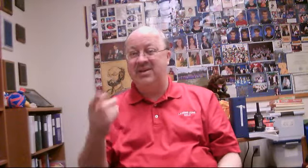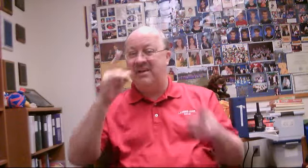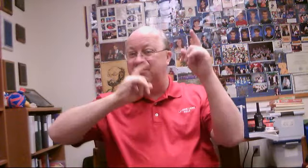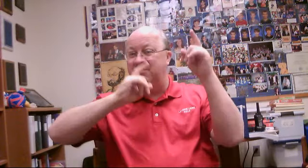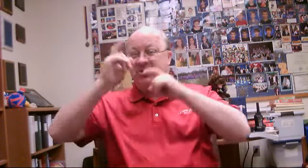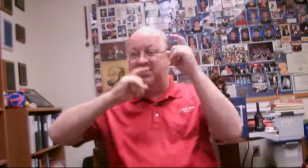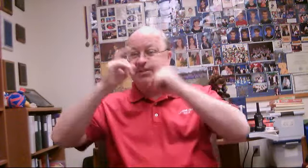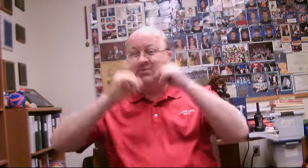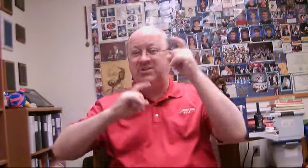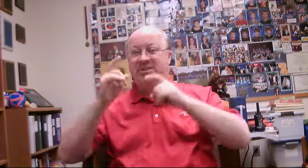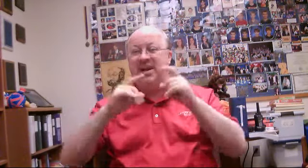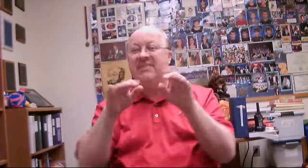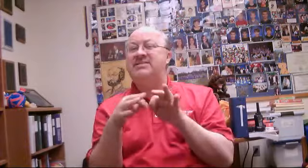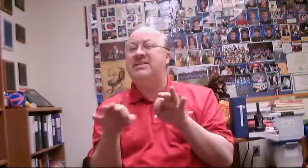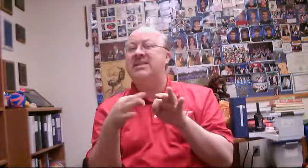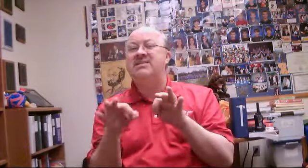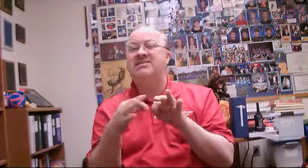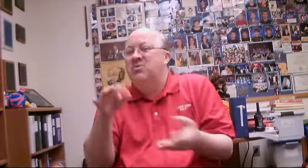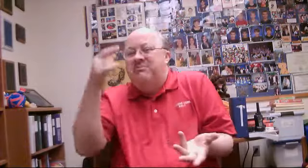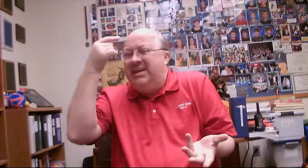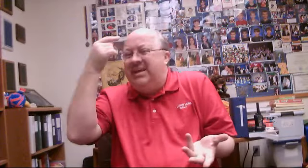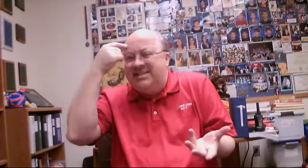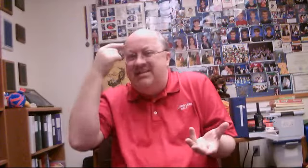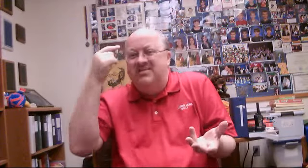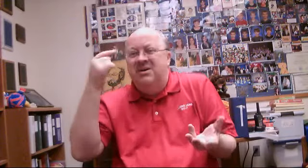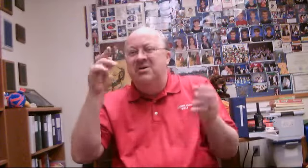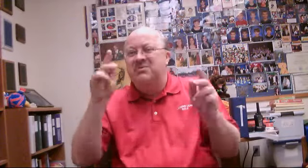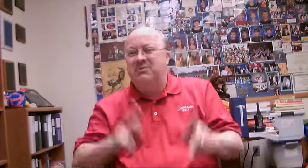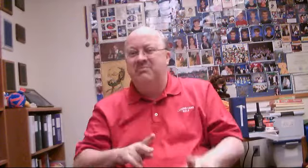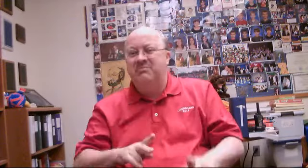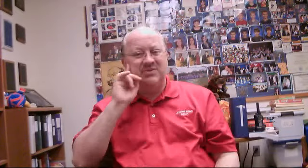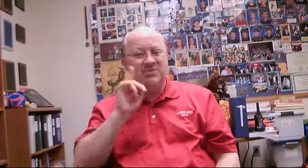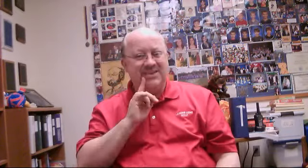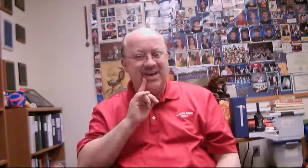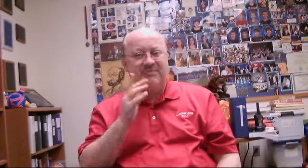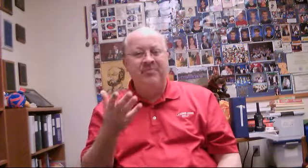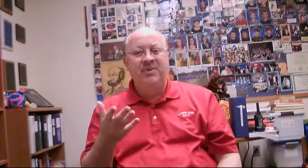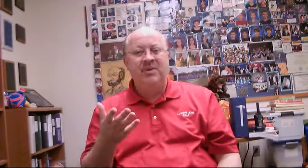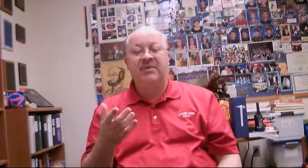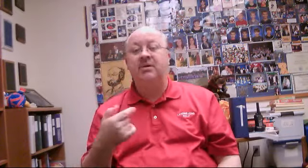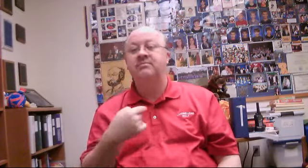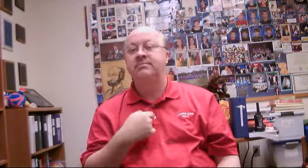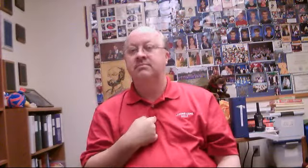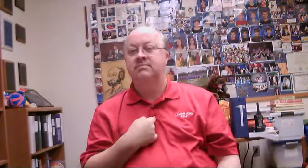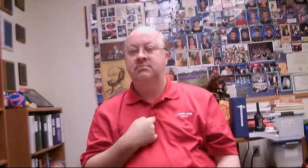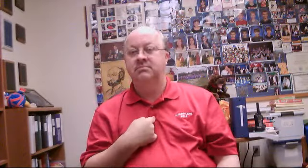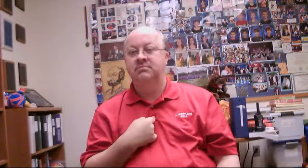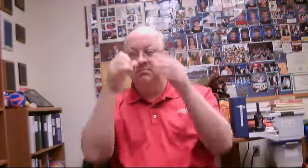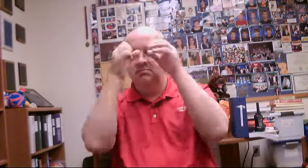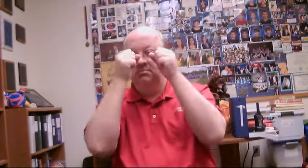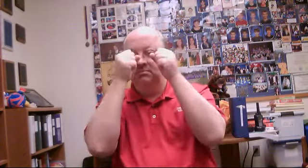have no facial expression, and the sentence won't make sense to a person who's deaf. Like if I go,